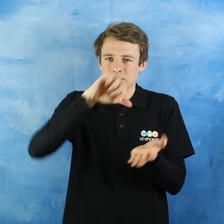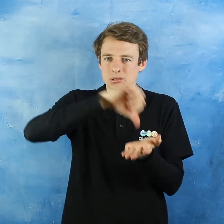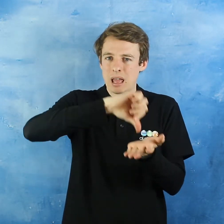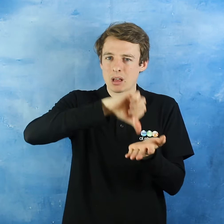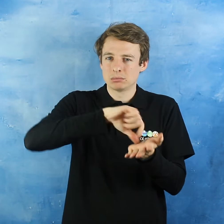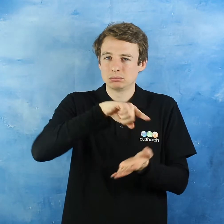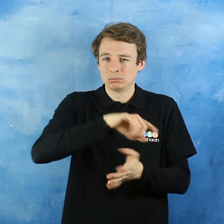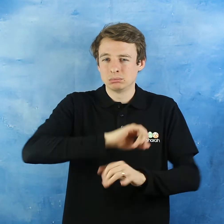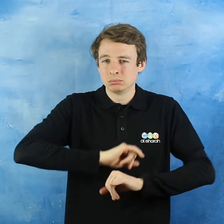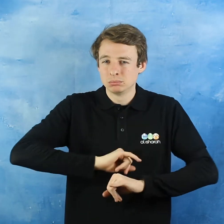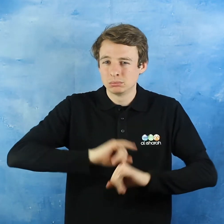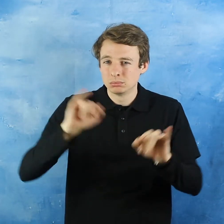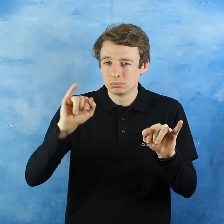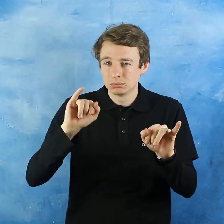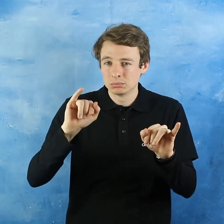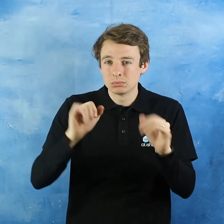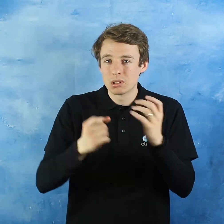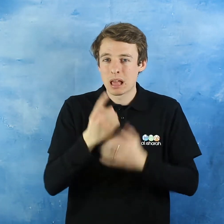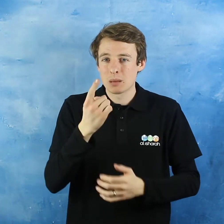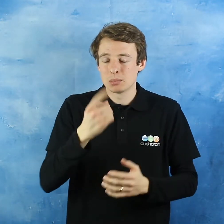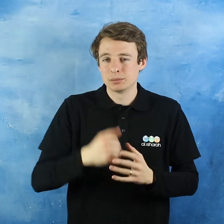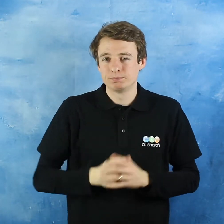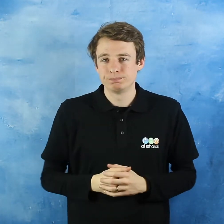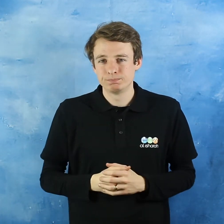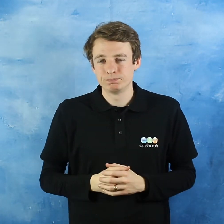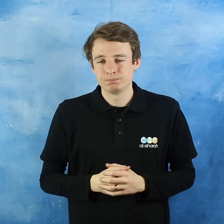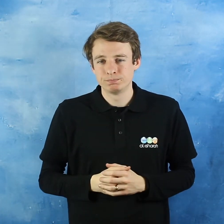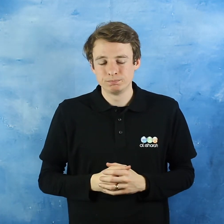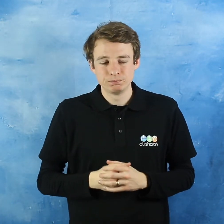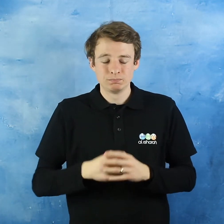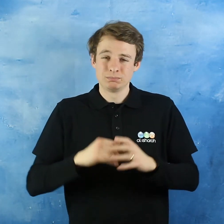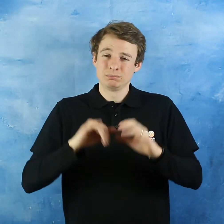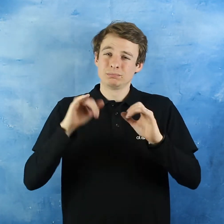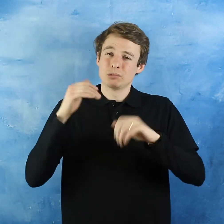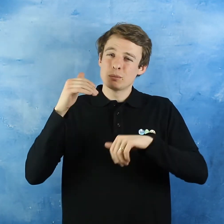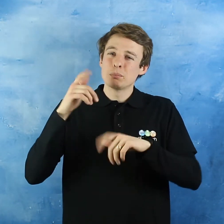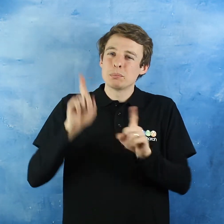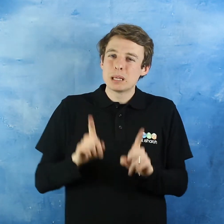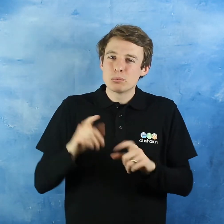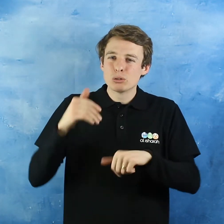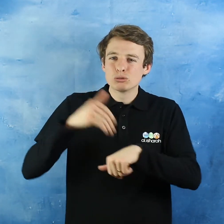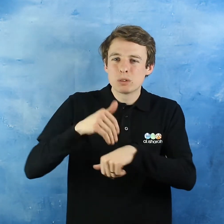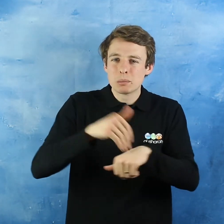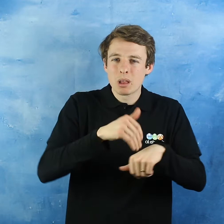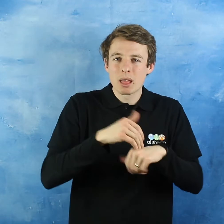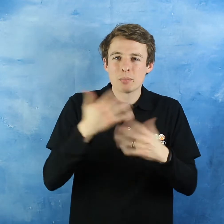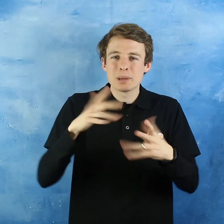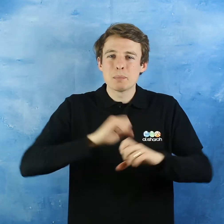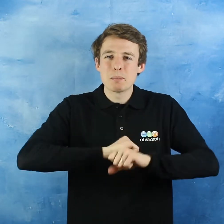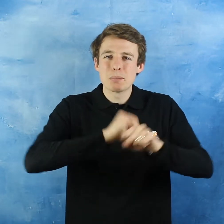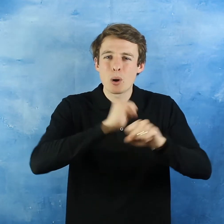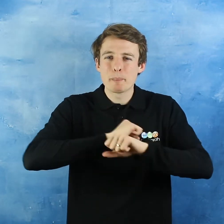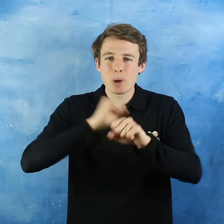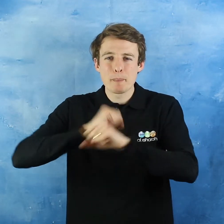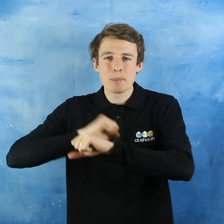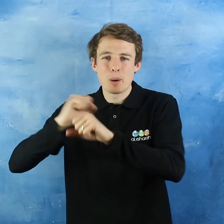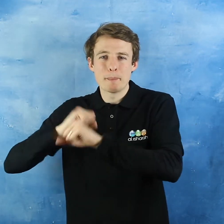bombs and killing all these people, children, women, old, ill, who are